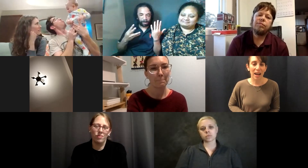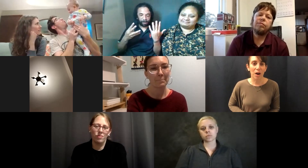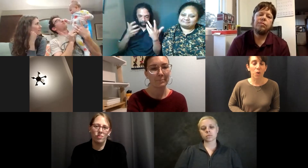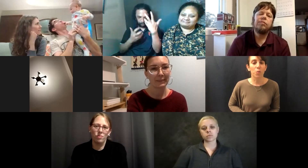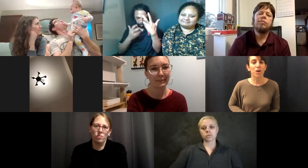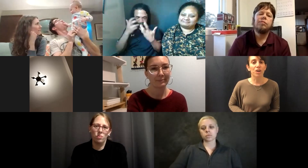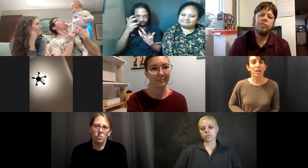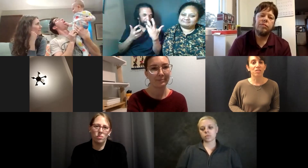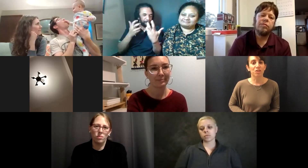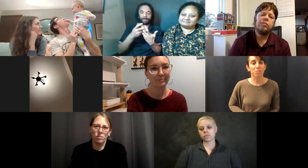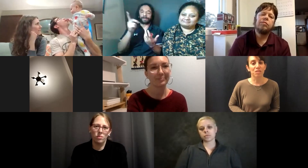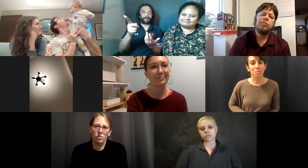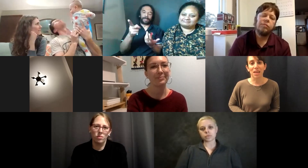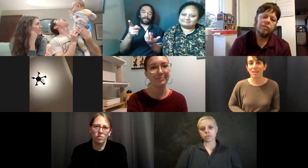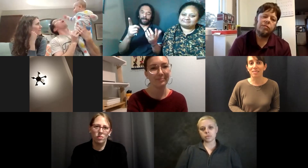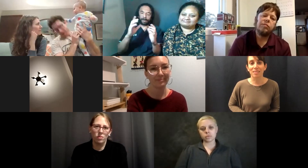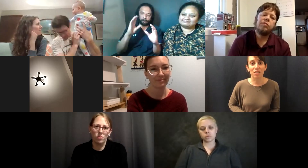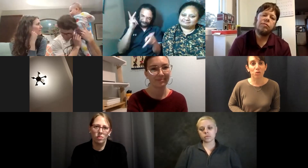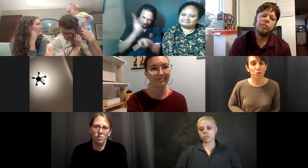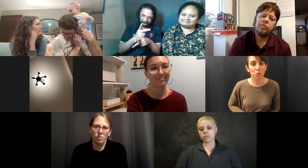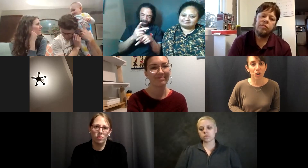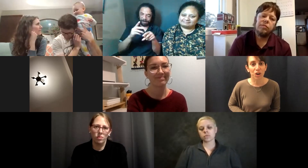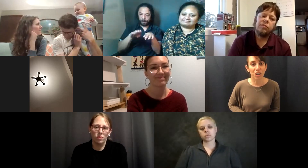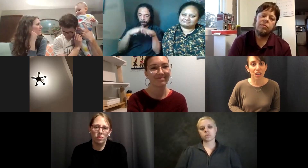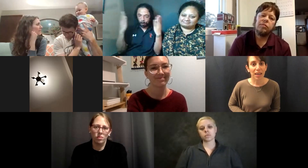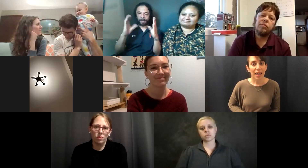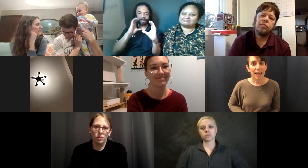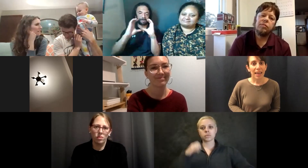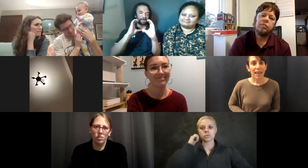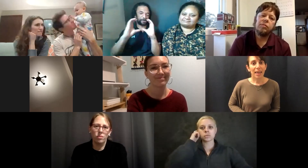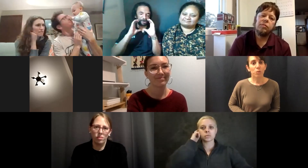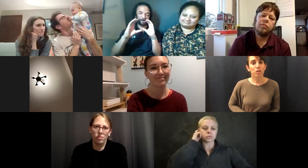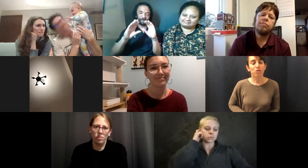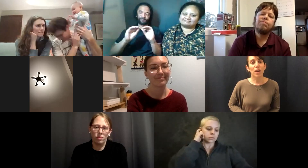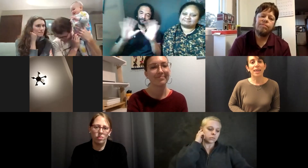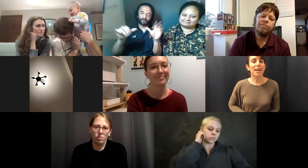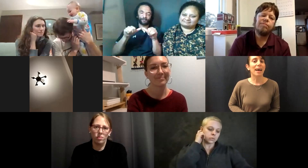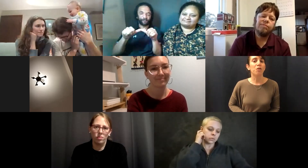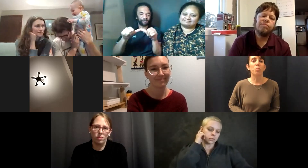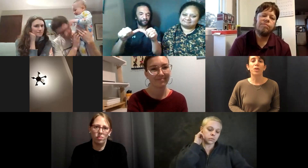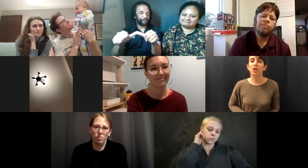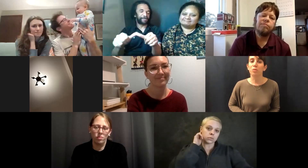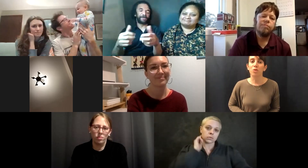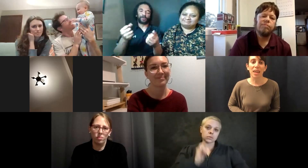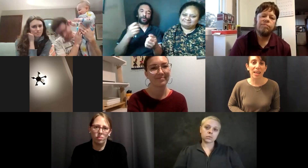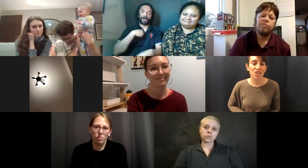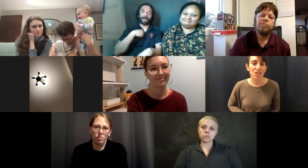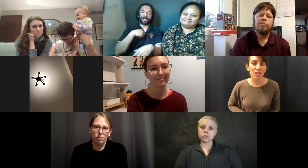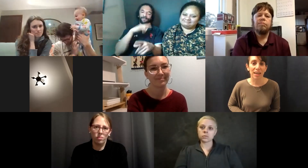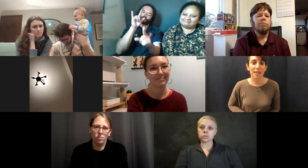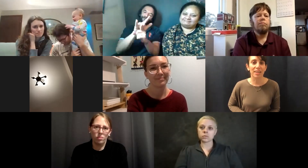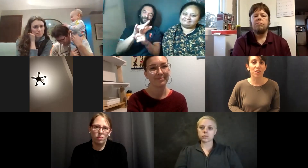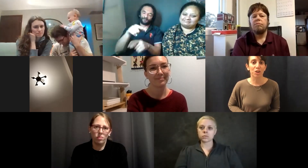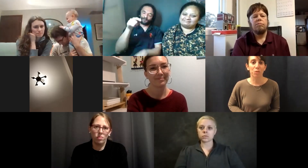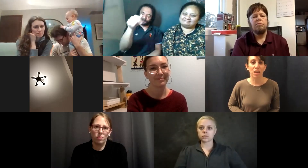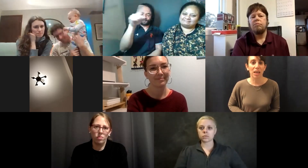that our work in terms of making the schedules work, it was great to have open communication